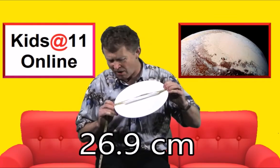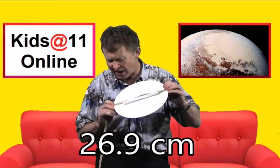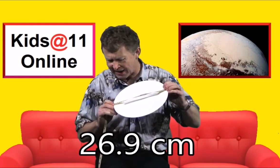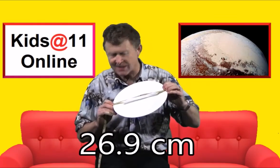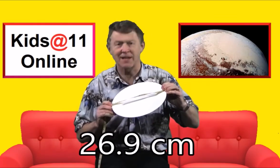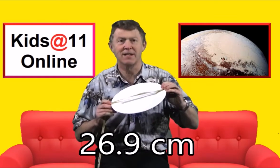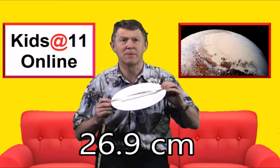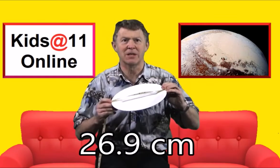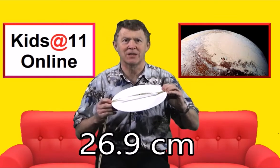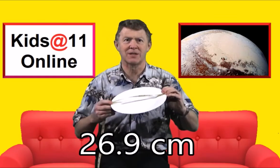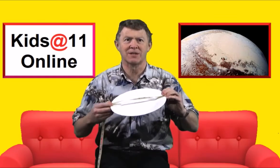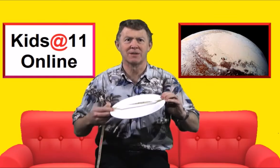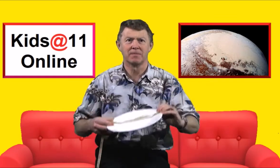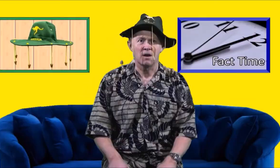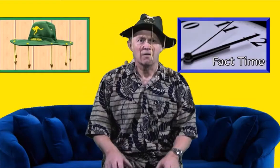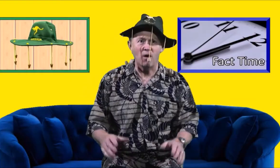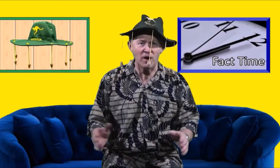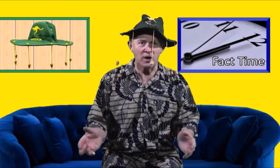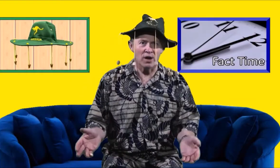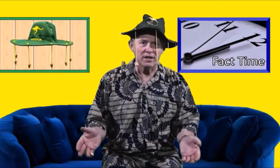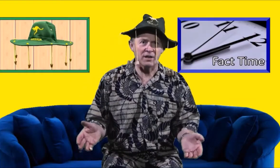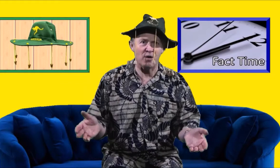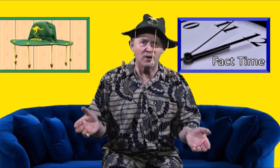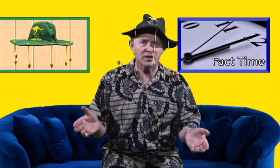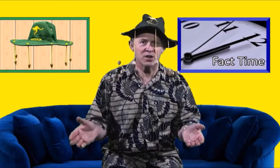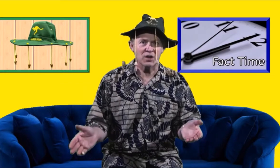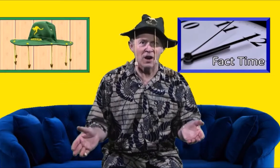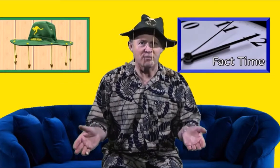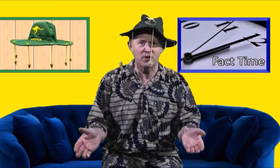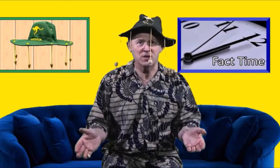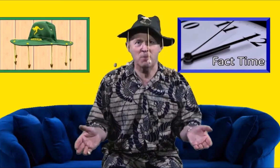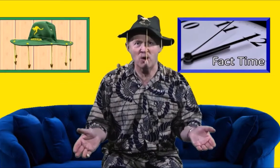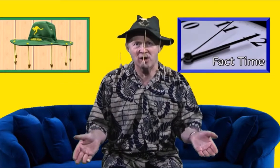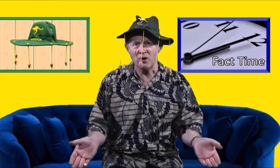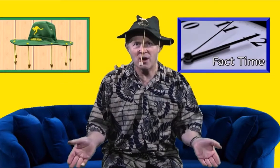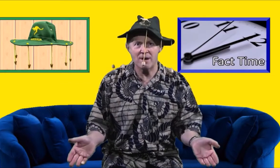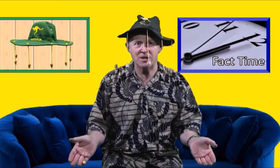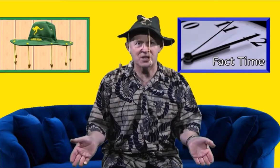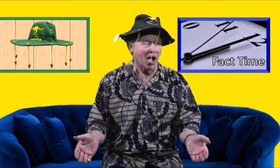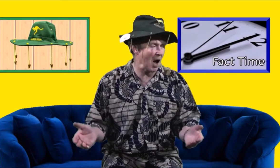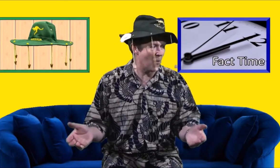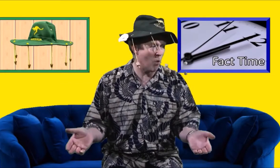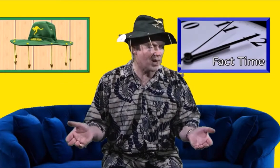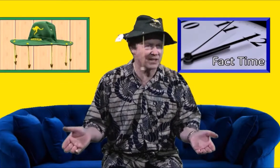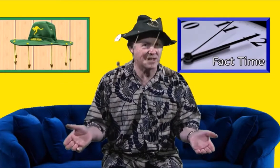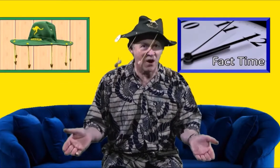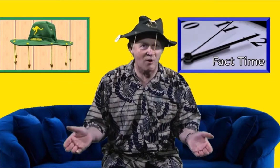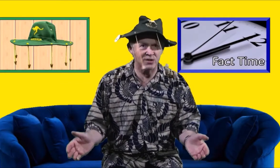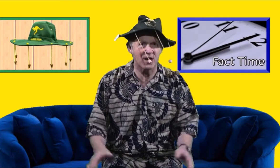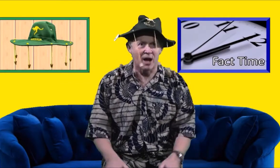26.9 centimetres. Finally, divide the circumference by the diameter. And what is the answer?